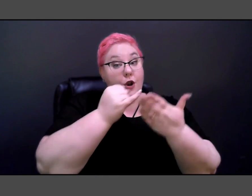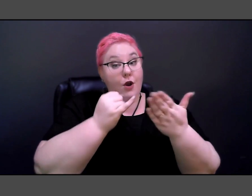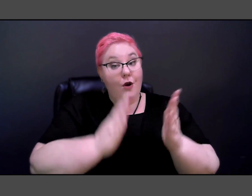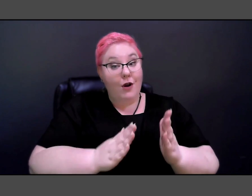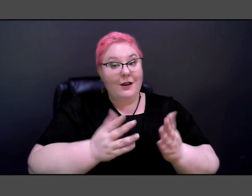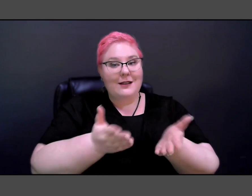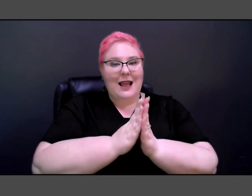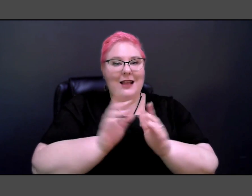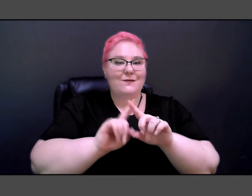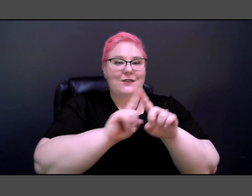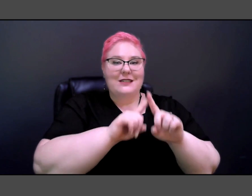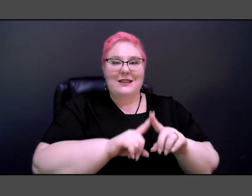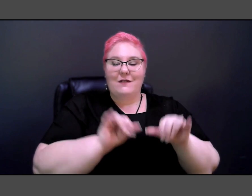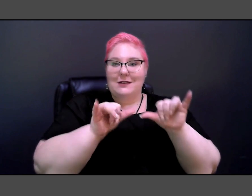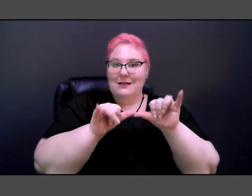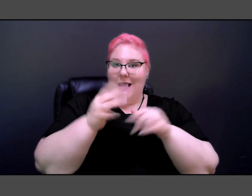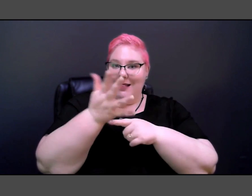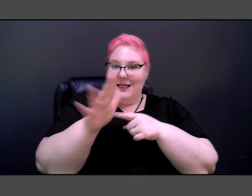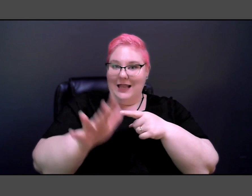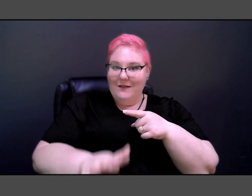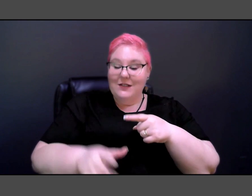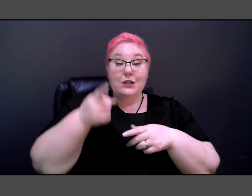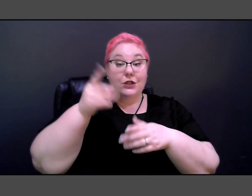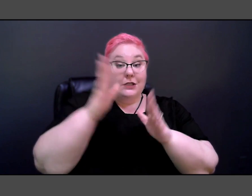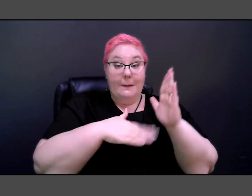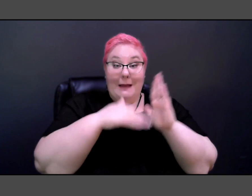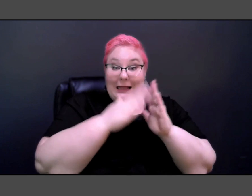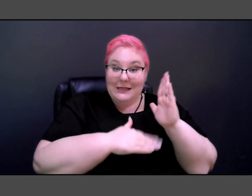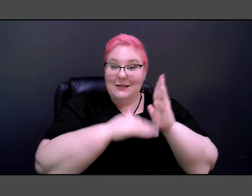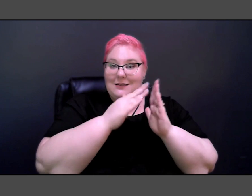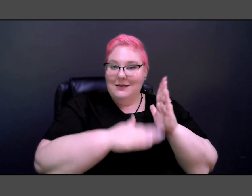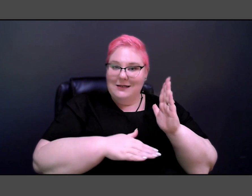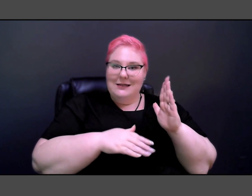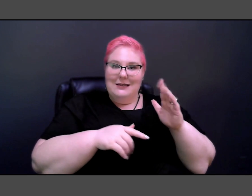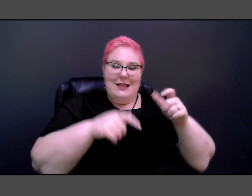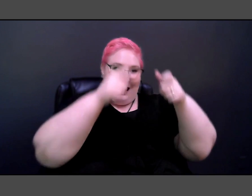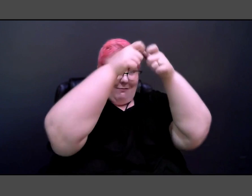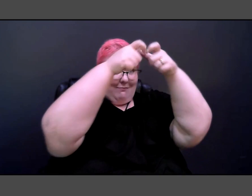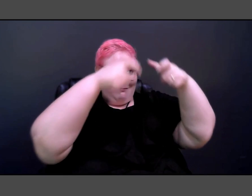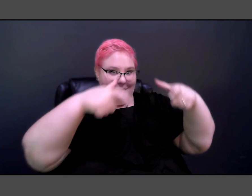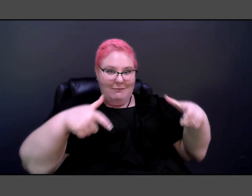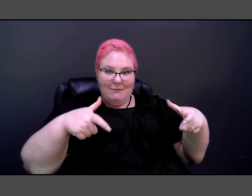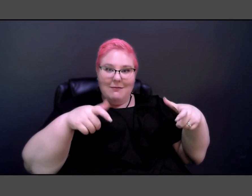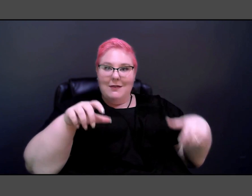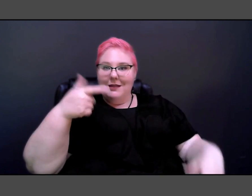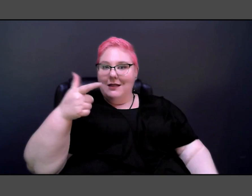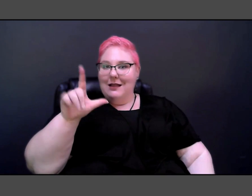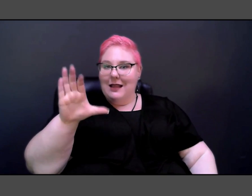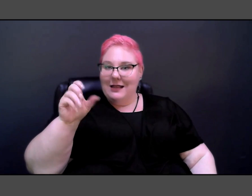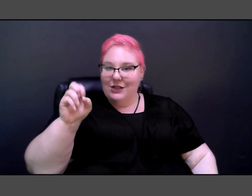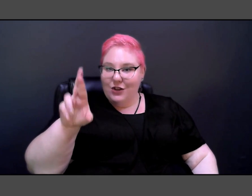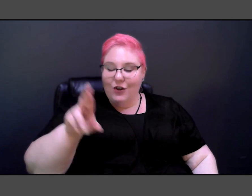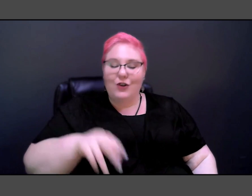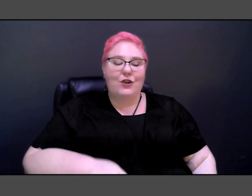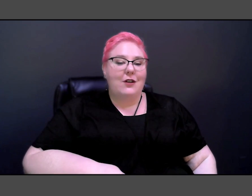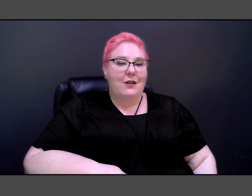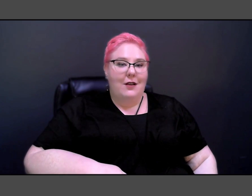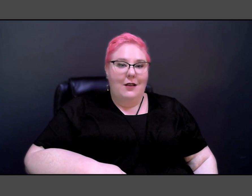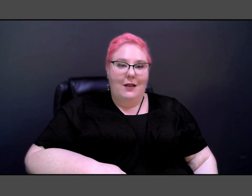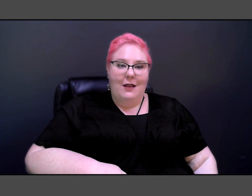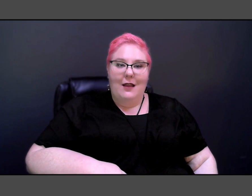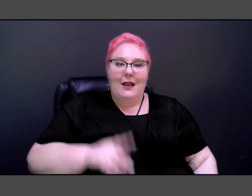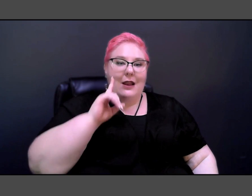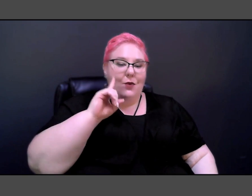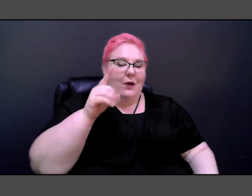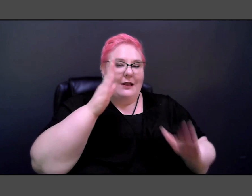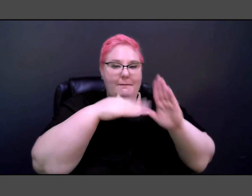and she painted glaciers on these leaves, a big leaf with a big glacier all the way down to the